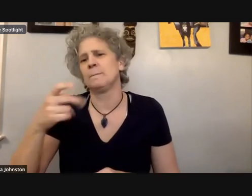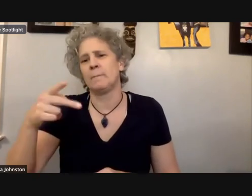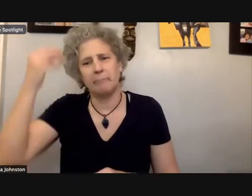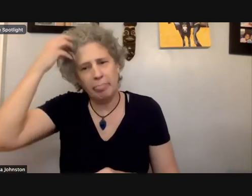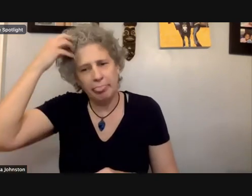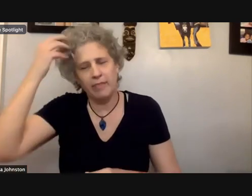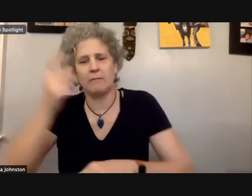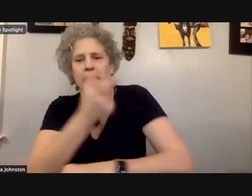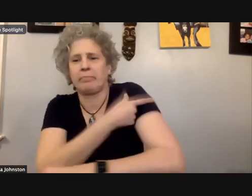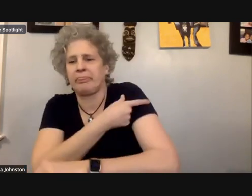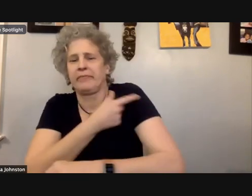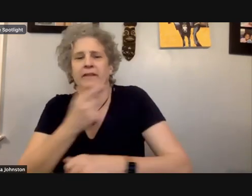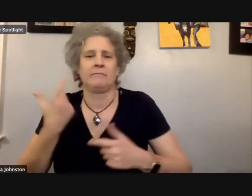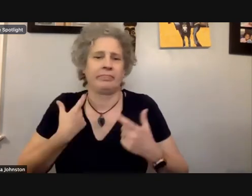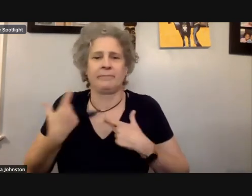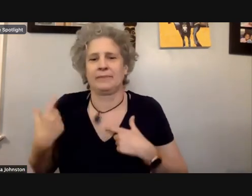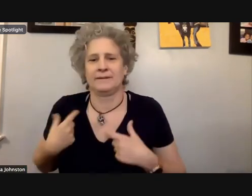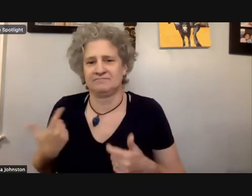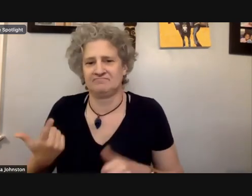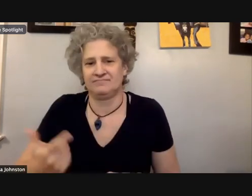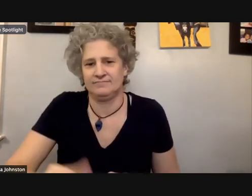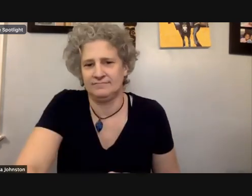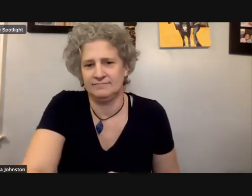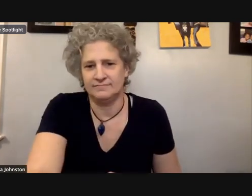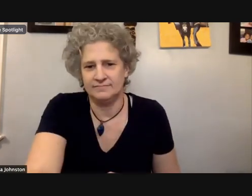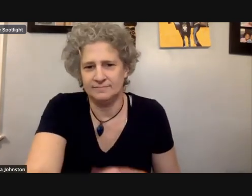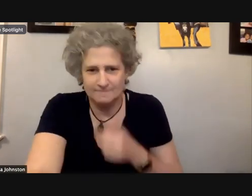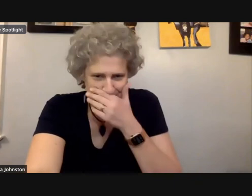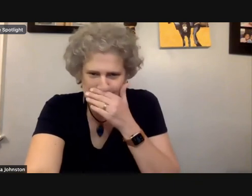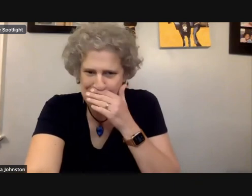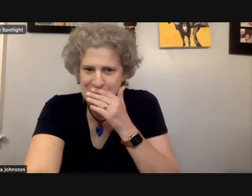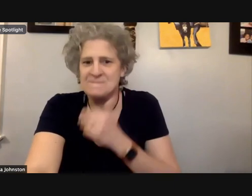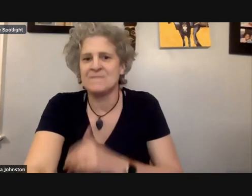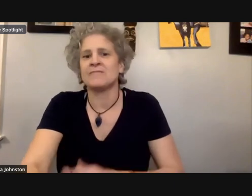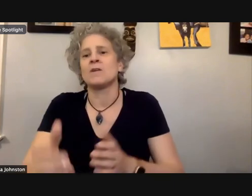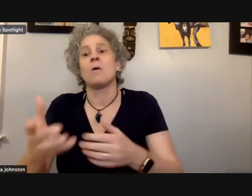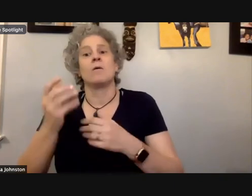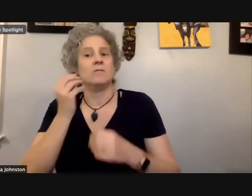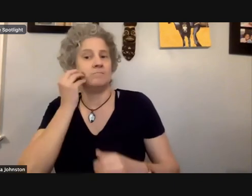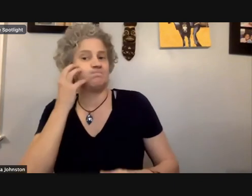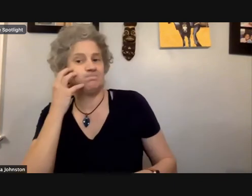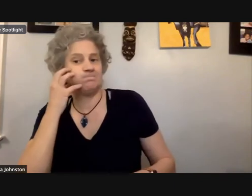bruise. So again, depending on the location of the body.